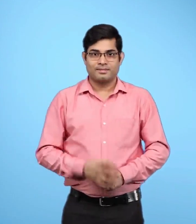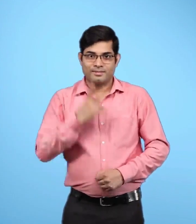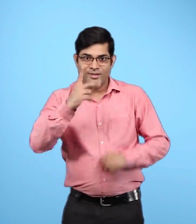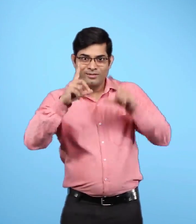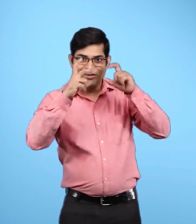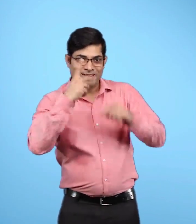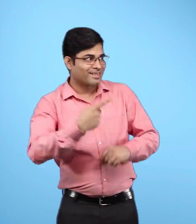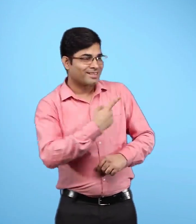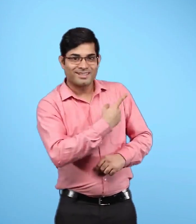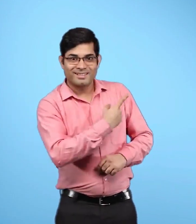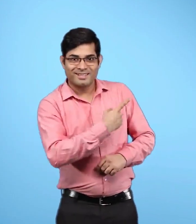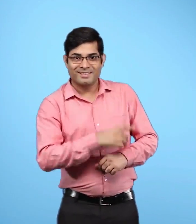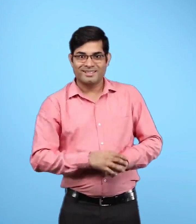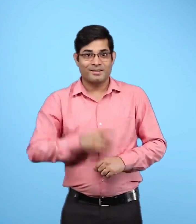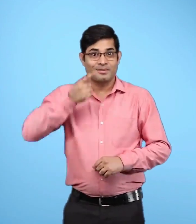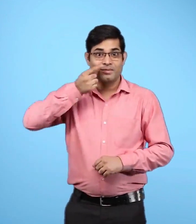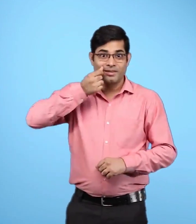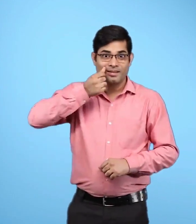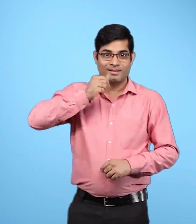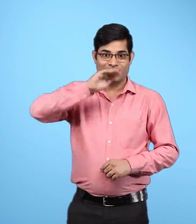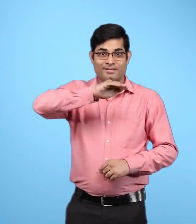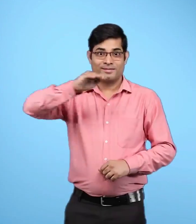The picture shows 3 boys and 1 girl,